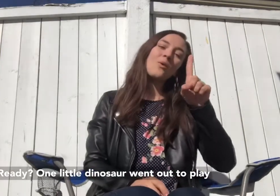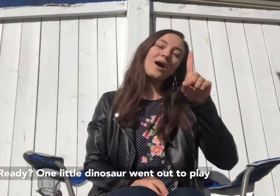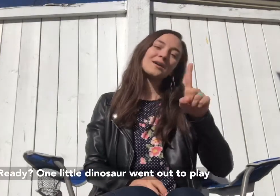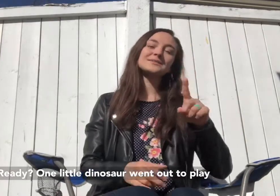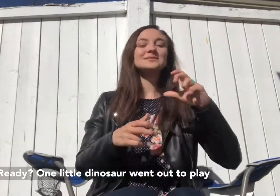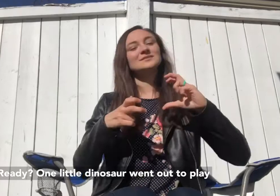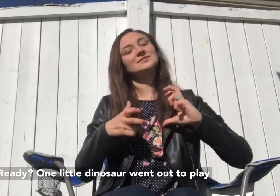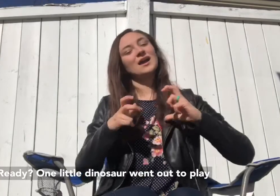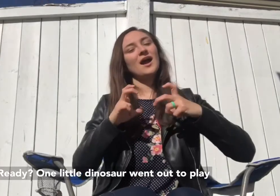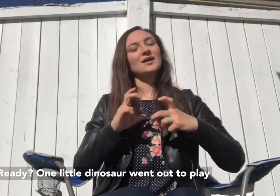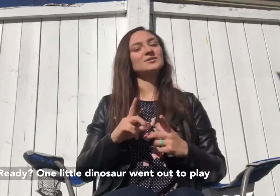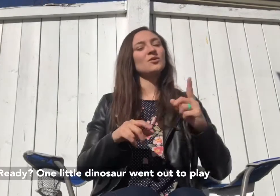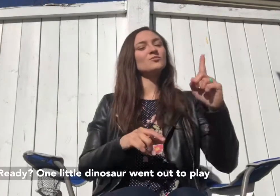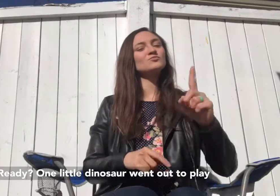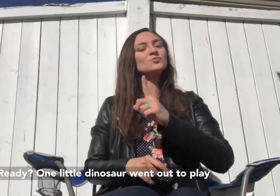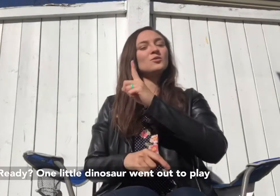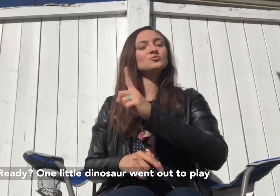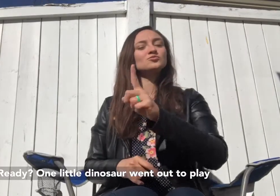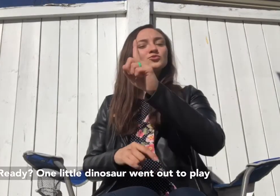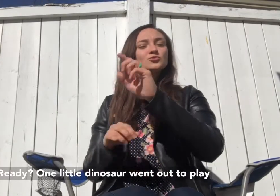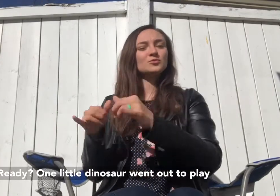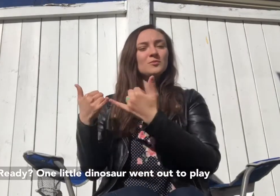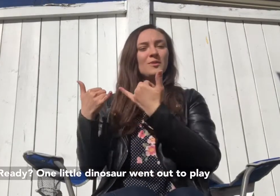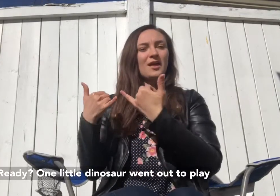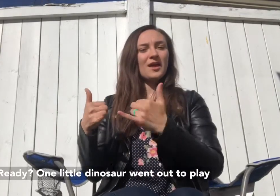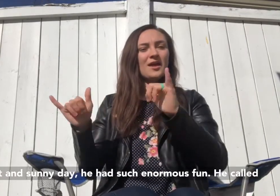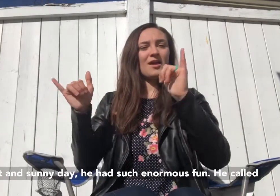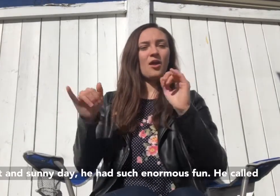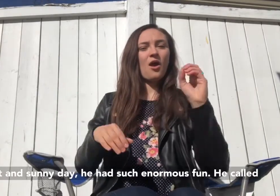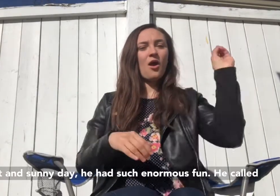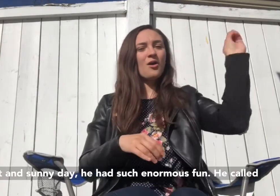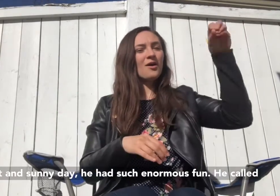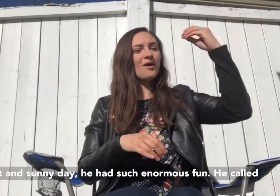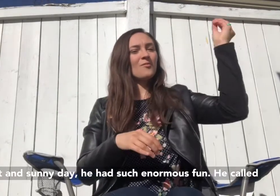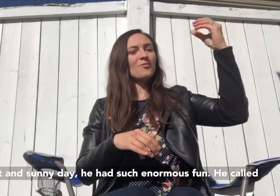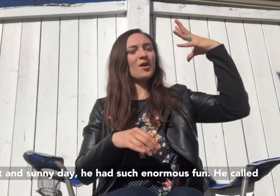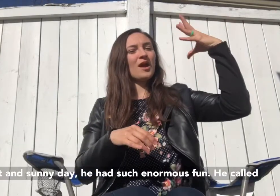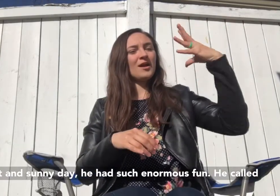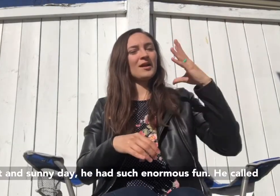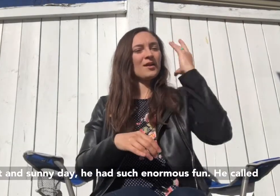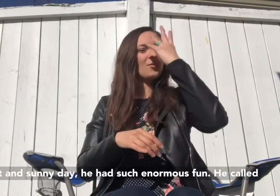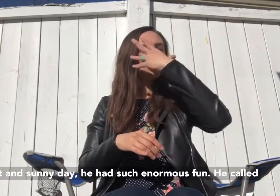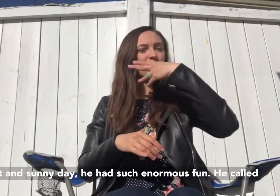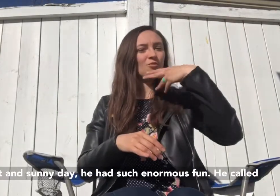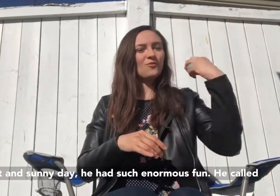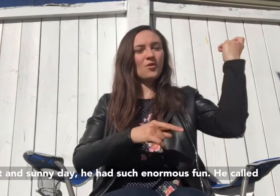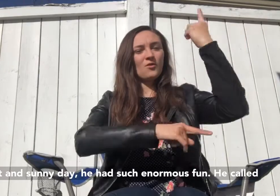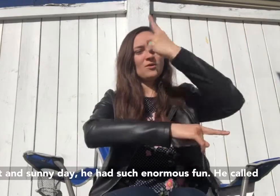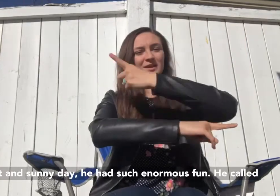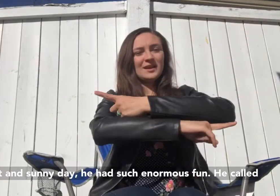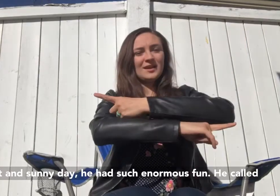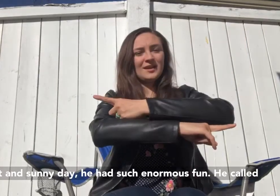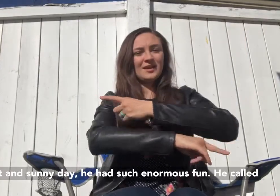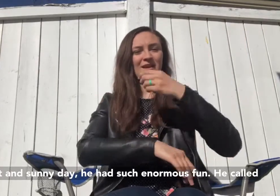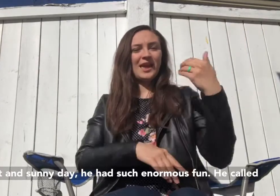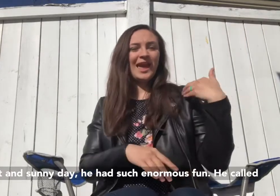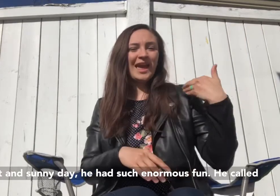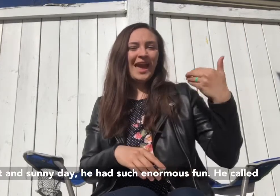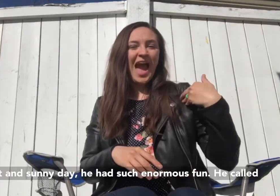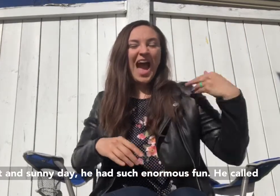One little dinosaur went out to play on a bright and sunny day.